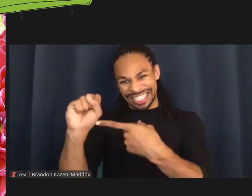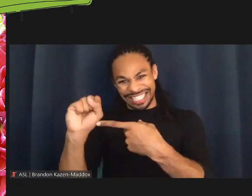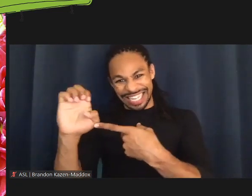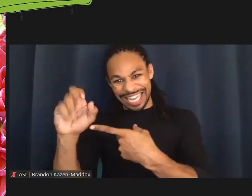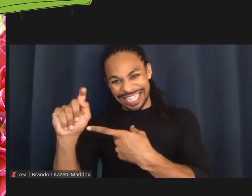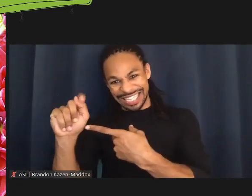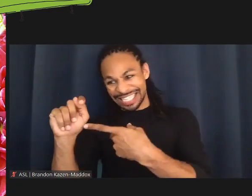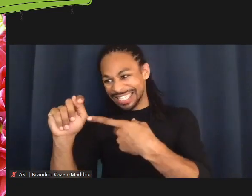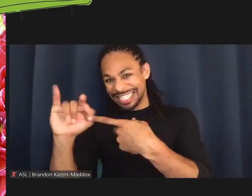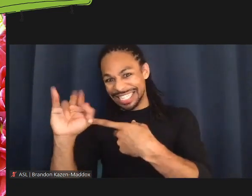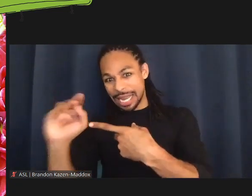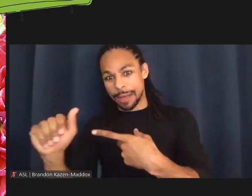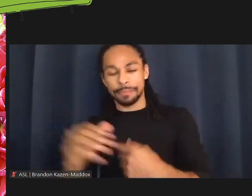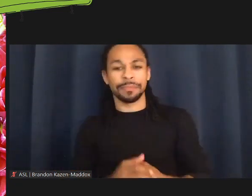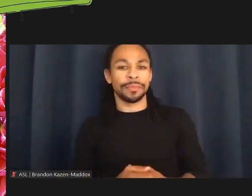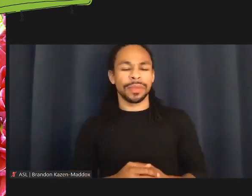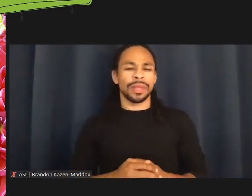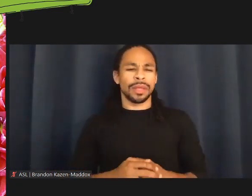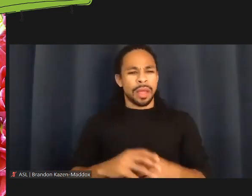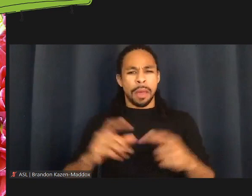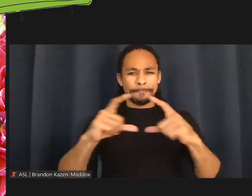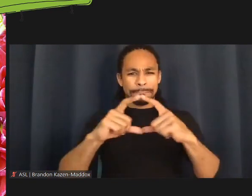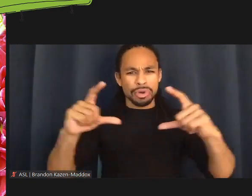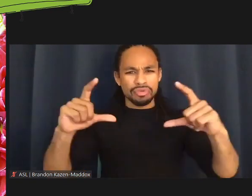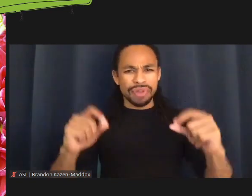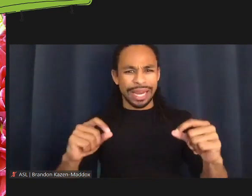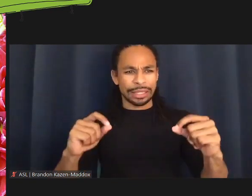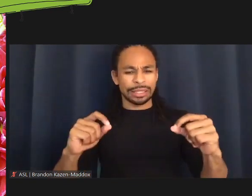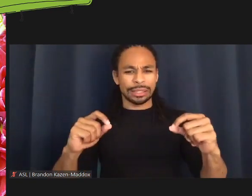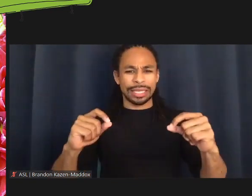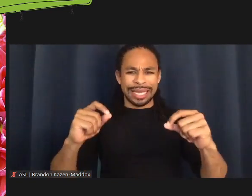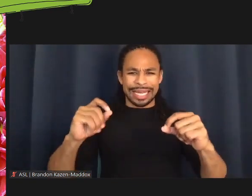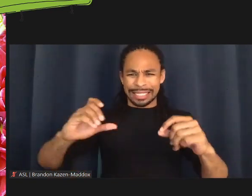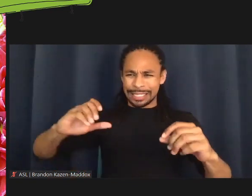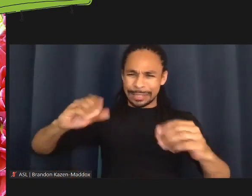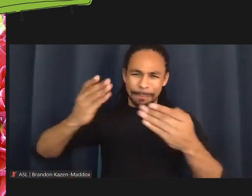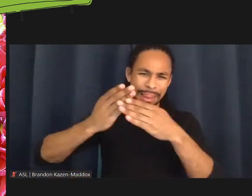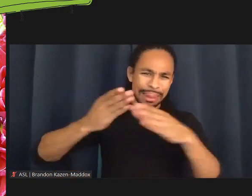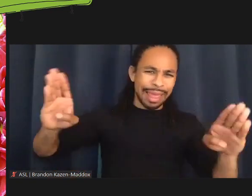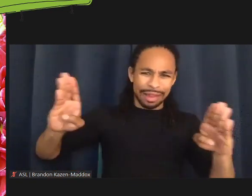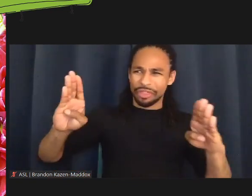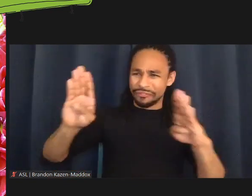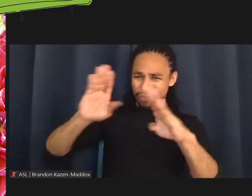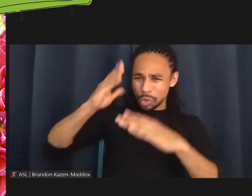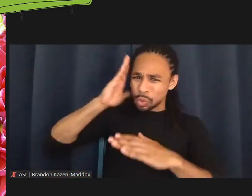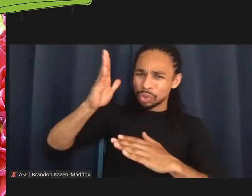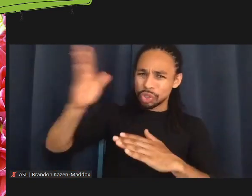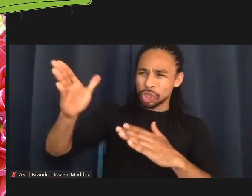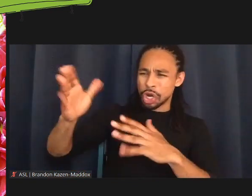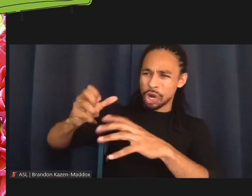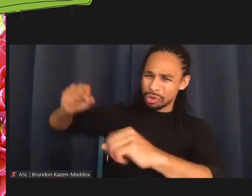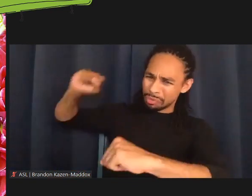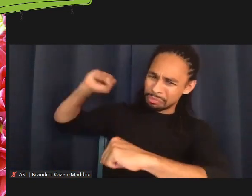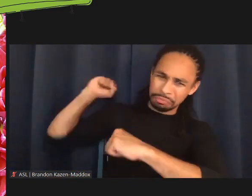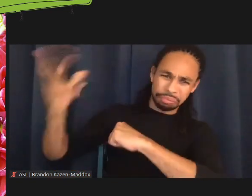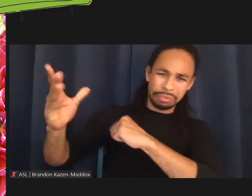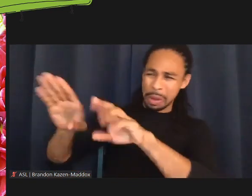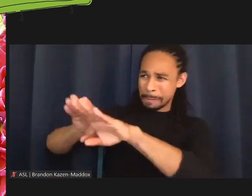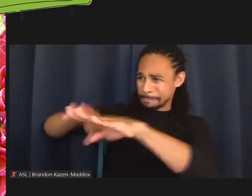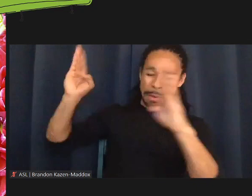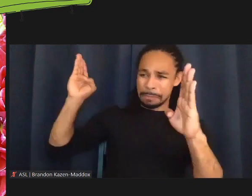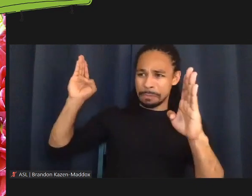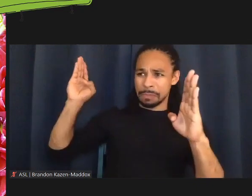Monumental bricks split open, heroic future cast in stone. Pleasure an